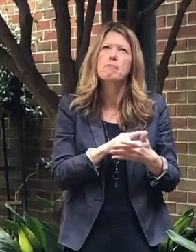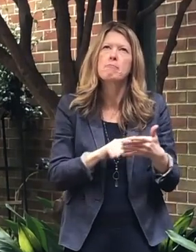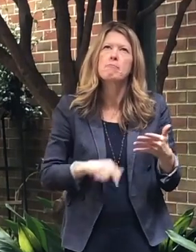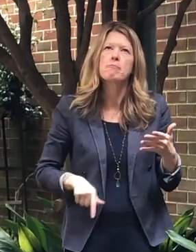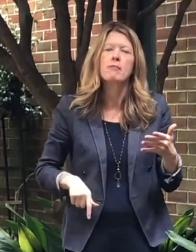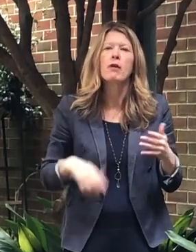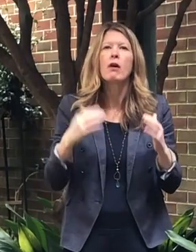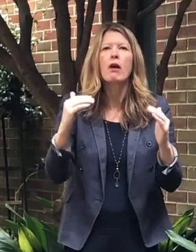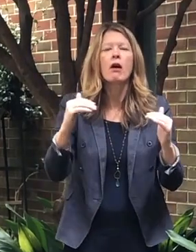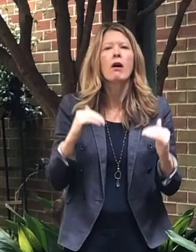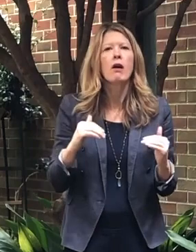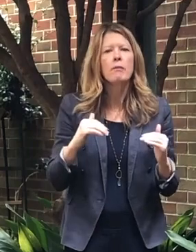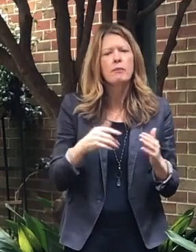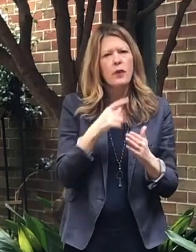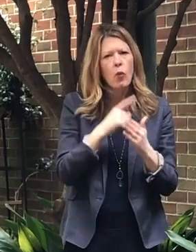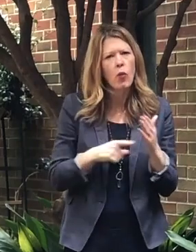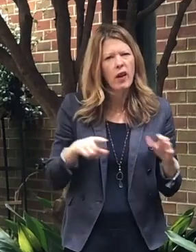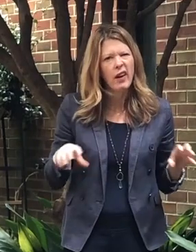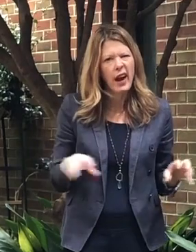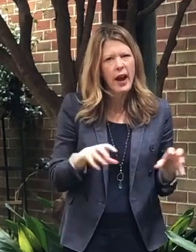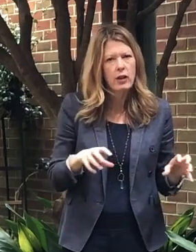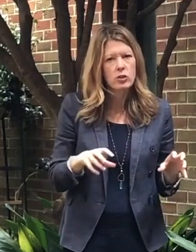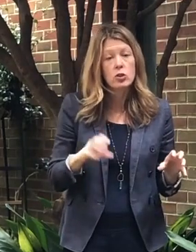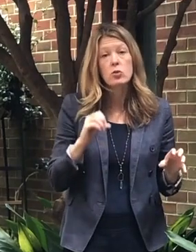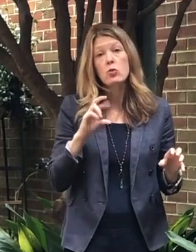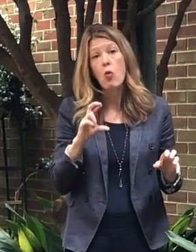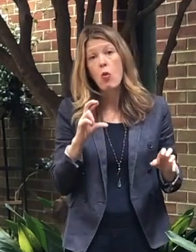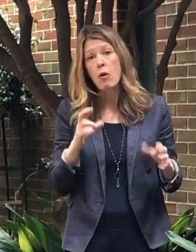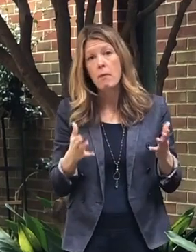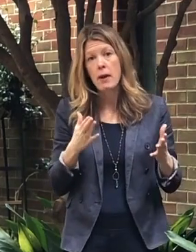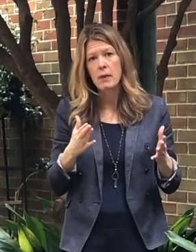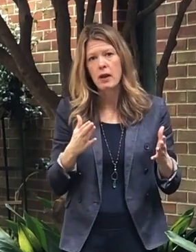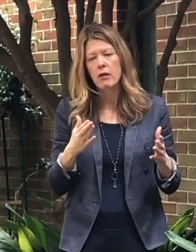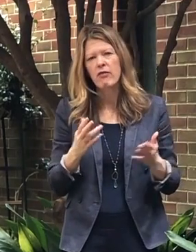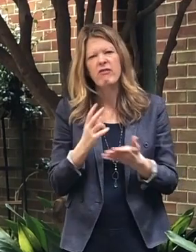What actions or failures to act need forgiveness?